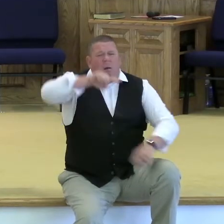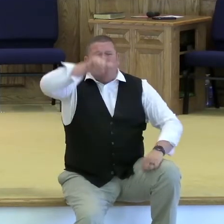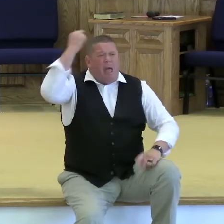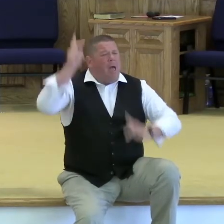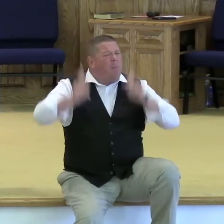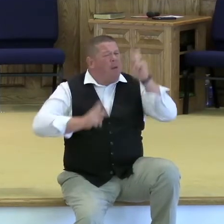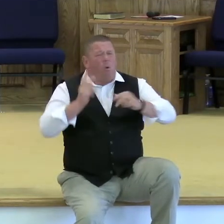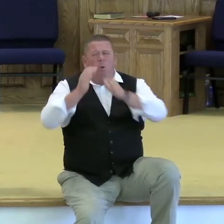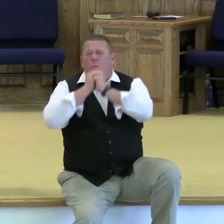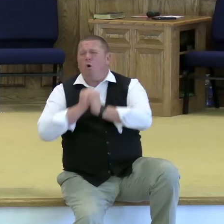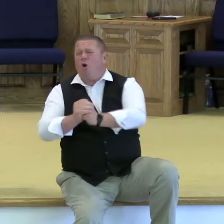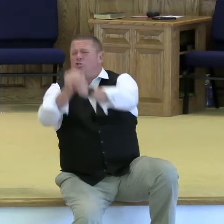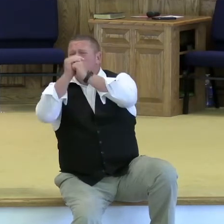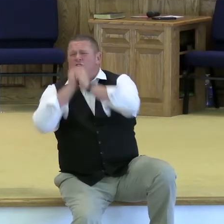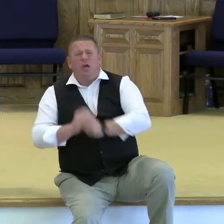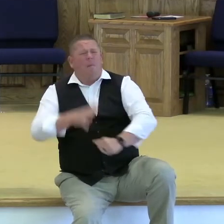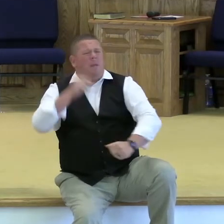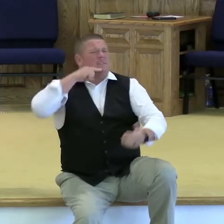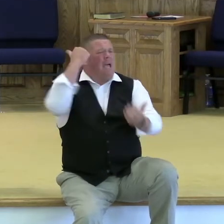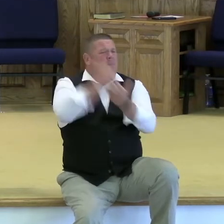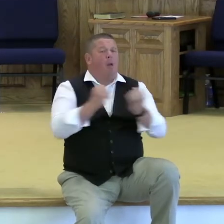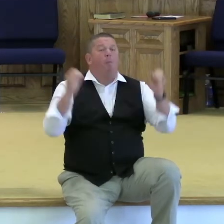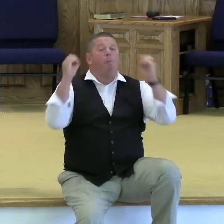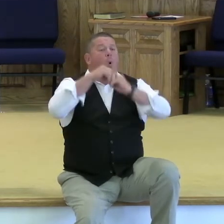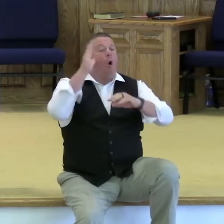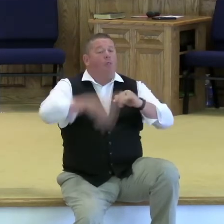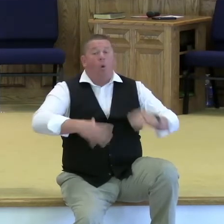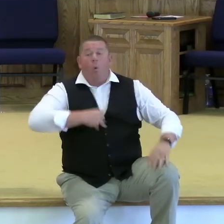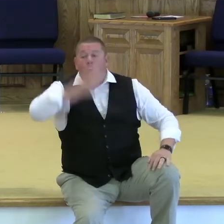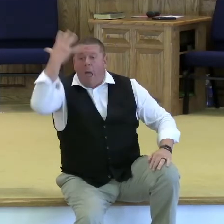love preaching in black churches. Black people worship and they say amen more than